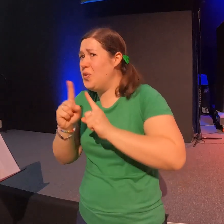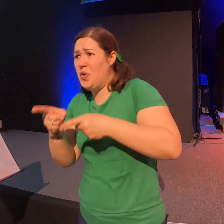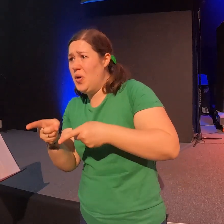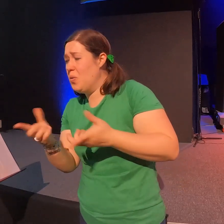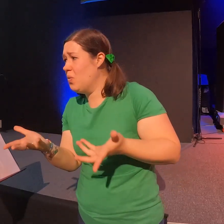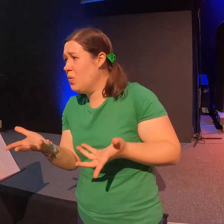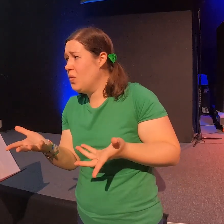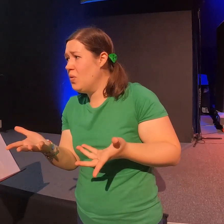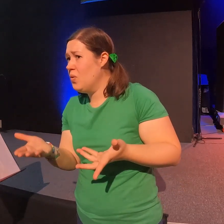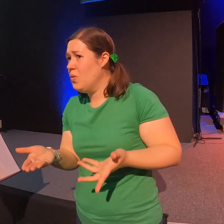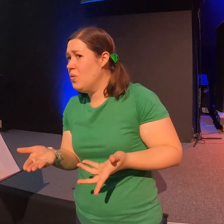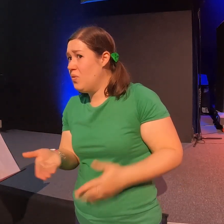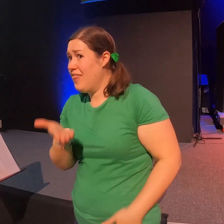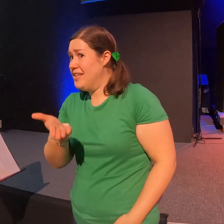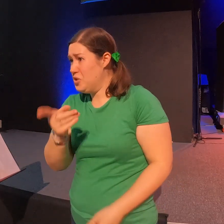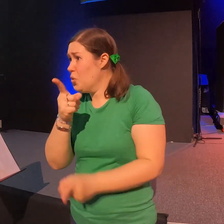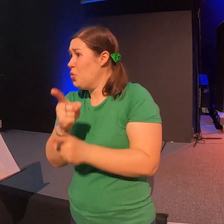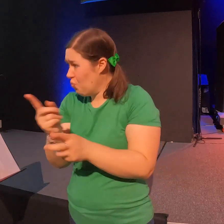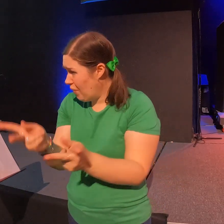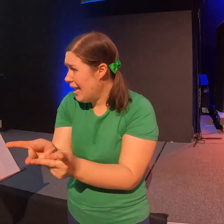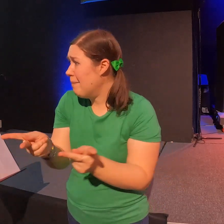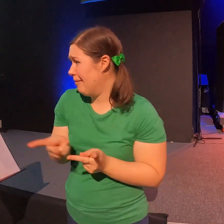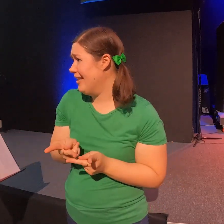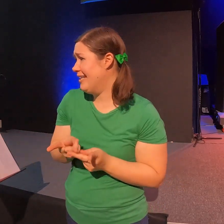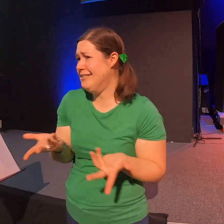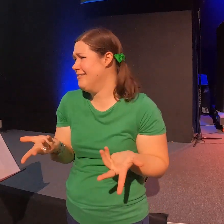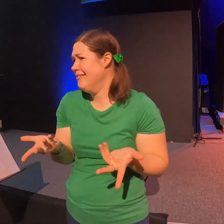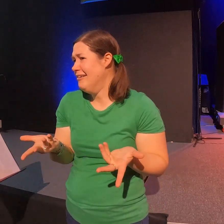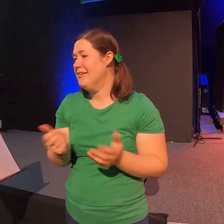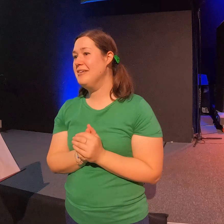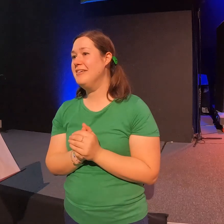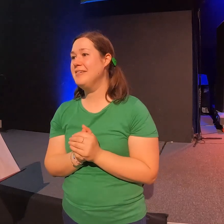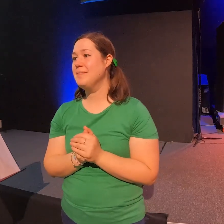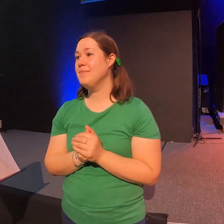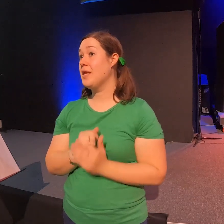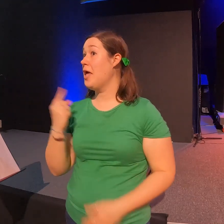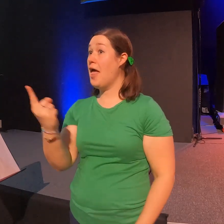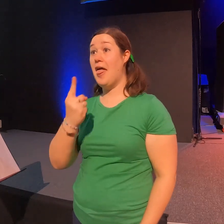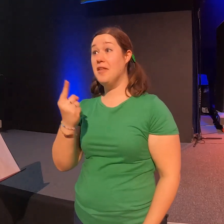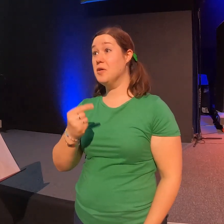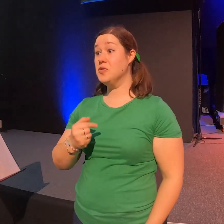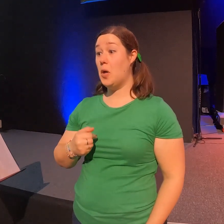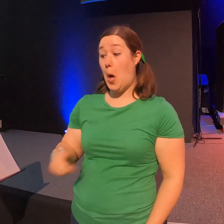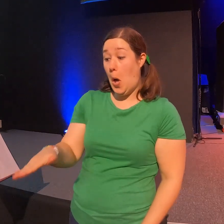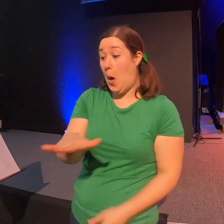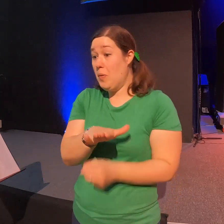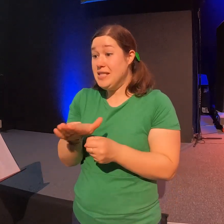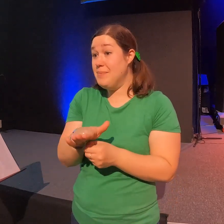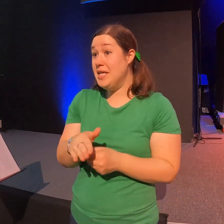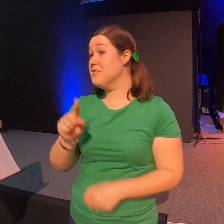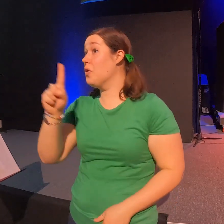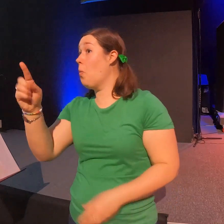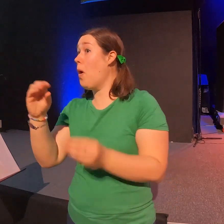Isn't this where they need to be? And then I say, and there's always room for one more, so come on and join me.